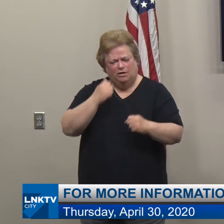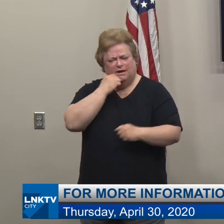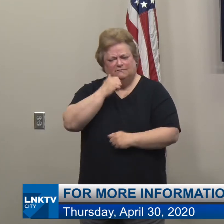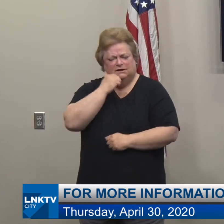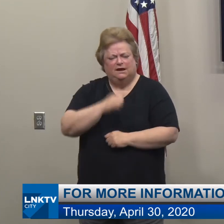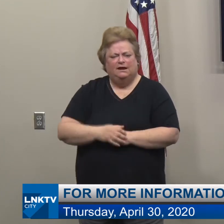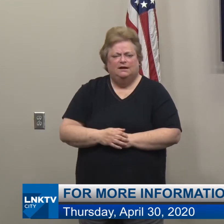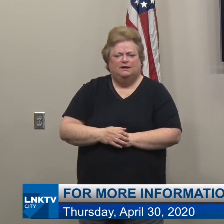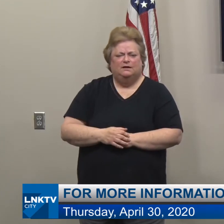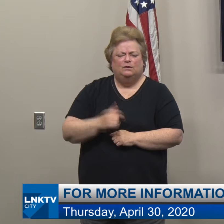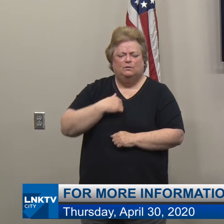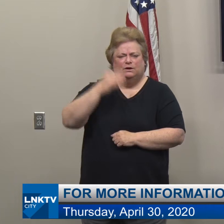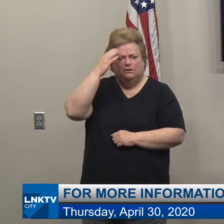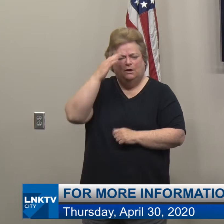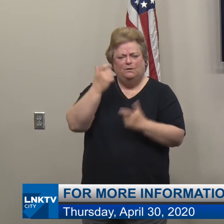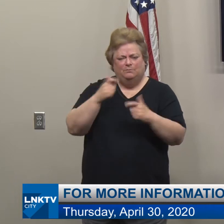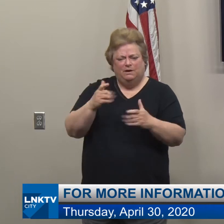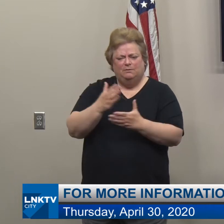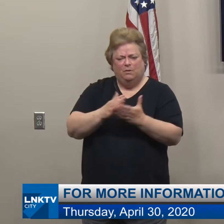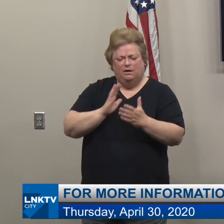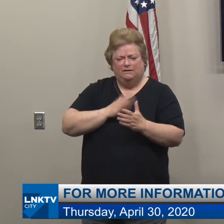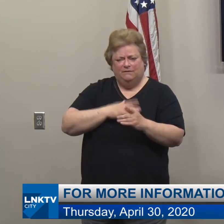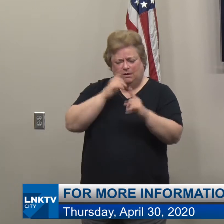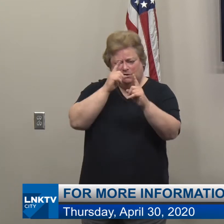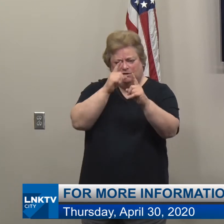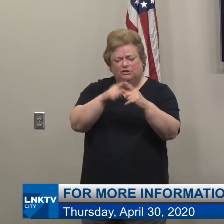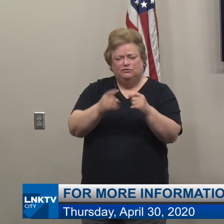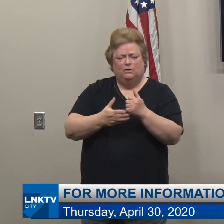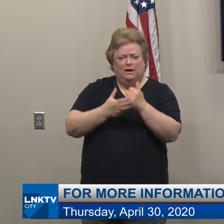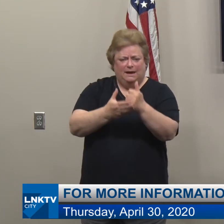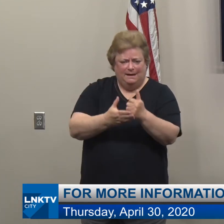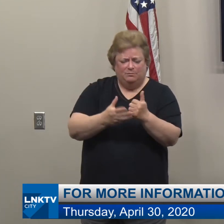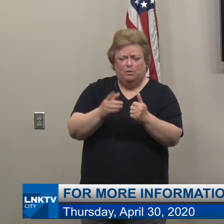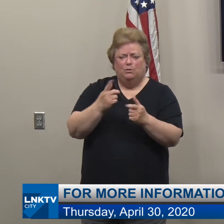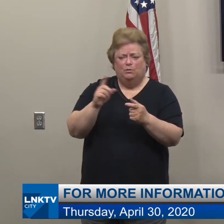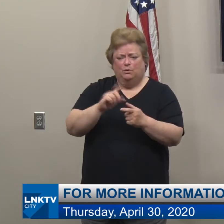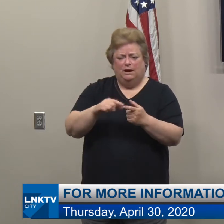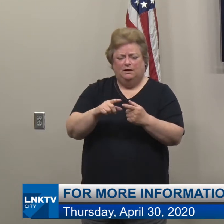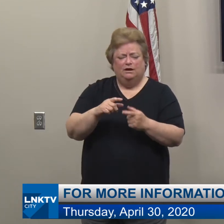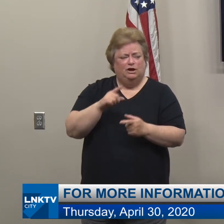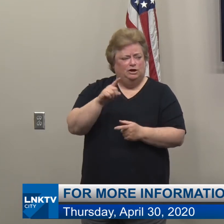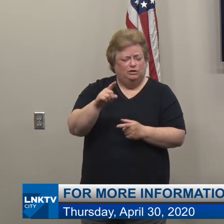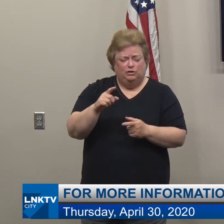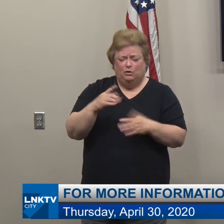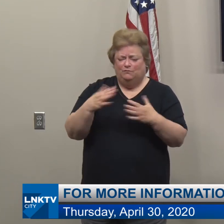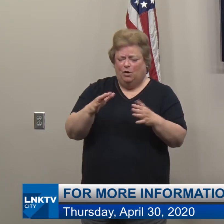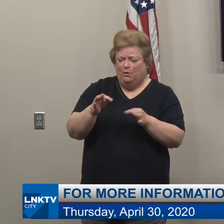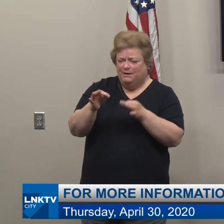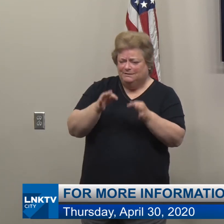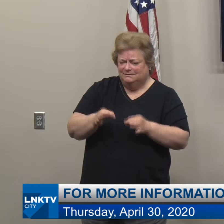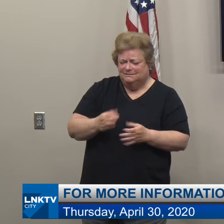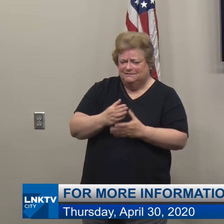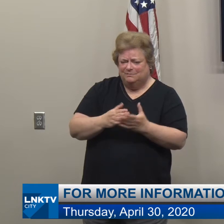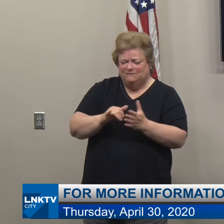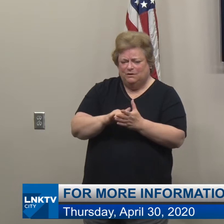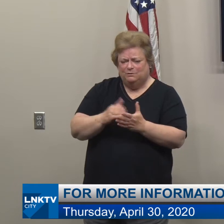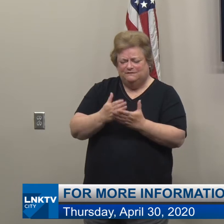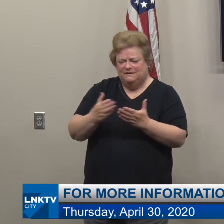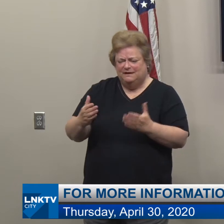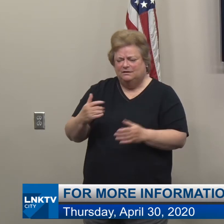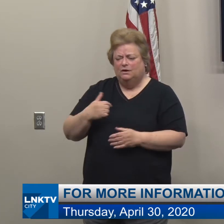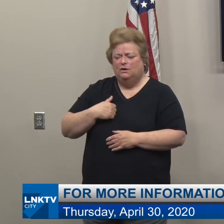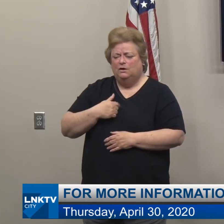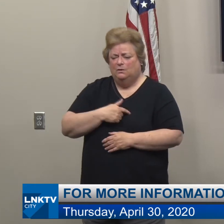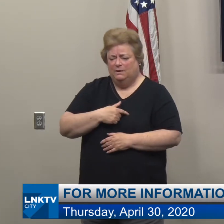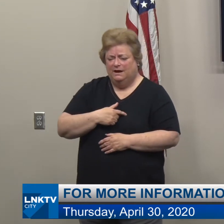We also know that a big part of our mission is to help and assist where we can. And so you highlighted a few things. I'll talk about those briefly. There's a